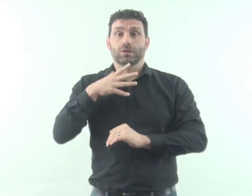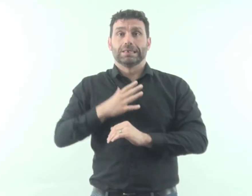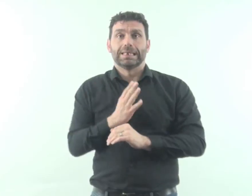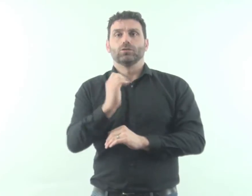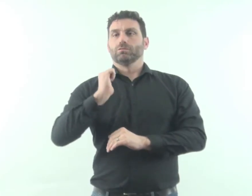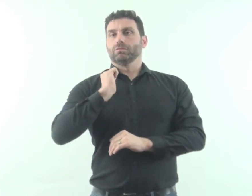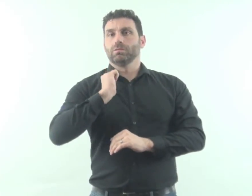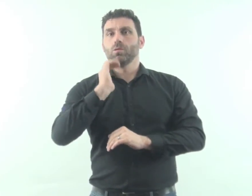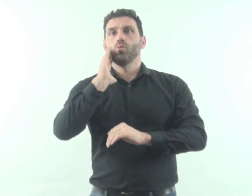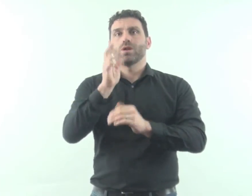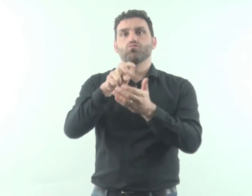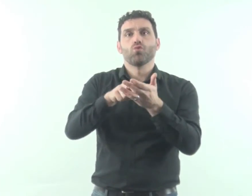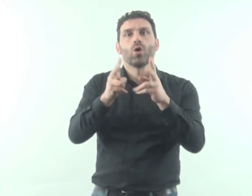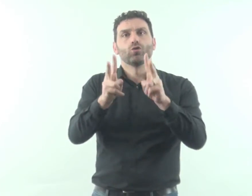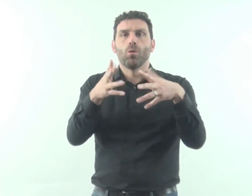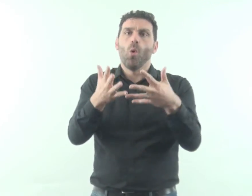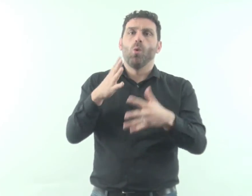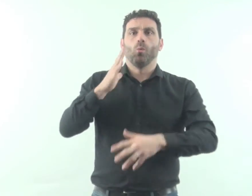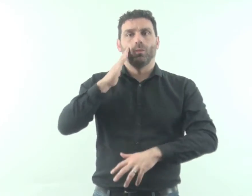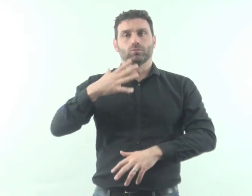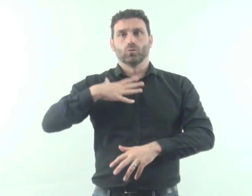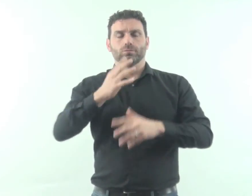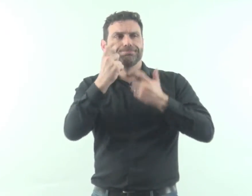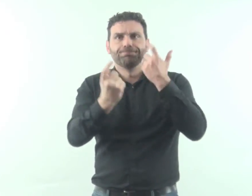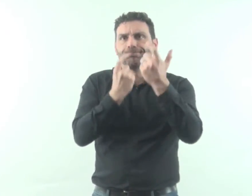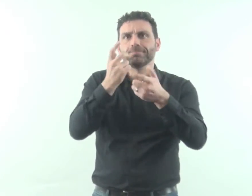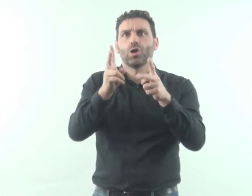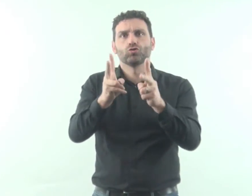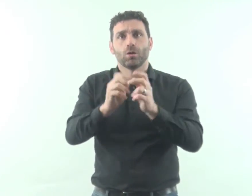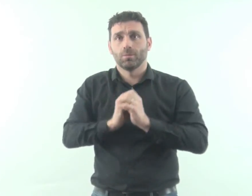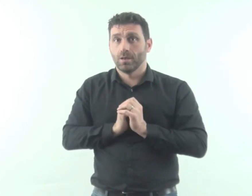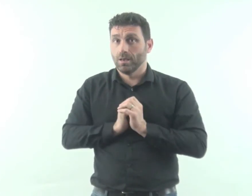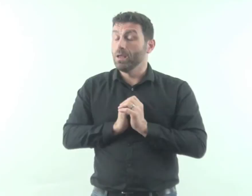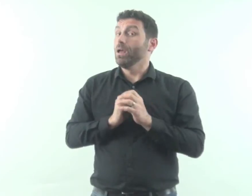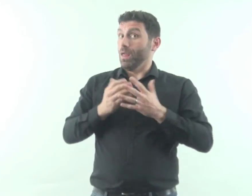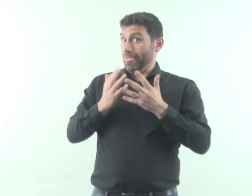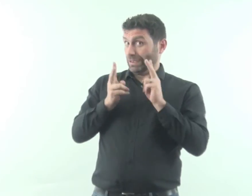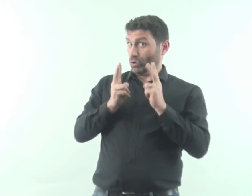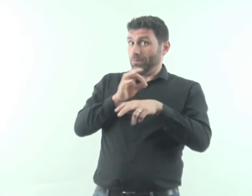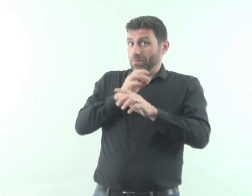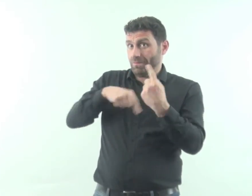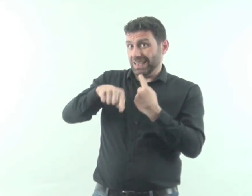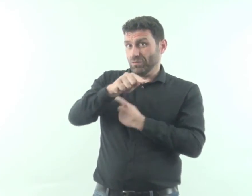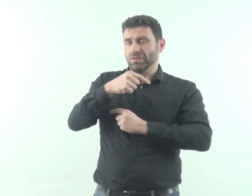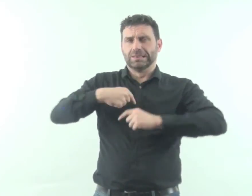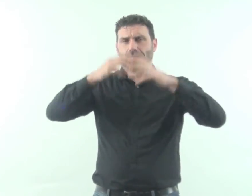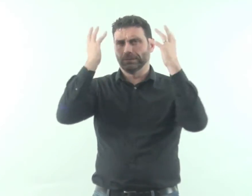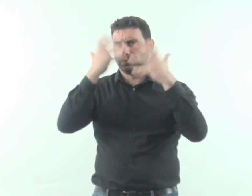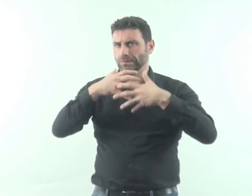in that were the standards, the minimum expectations that we feel should be present when you try to book